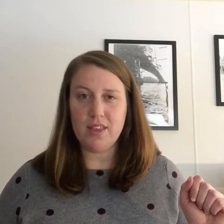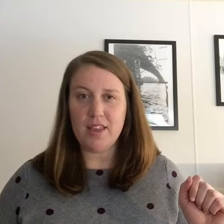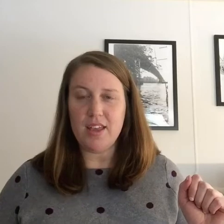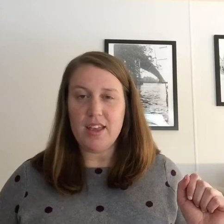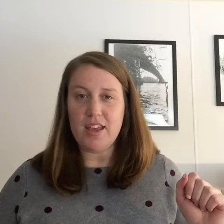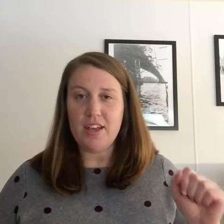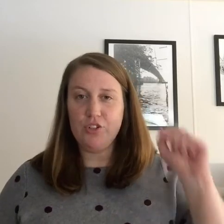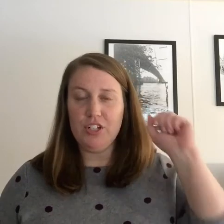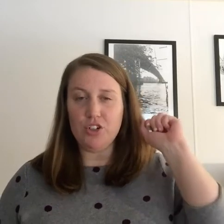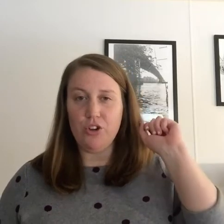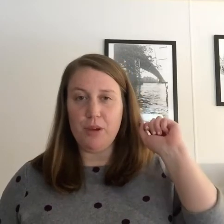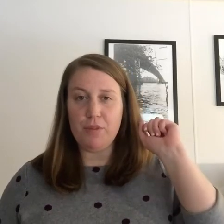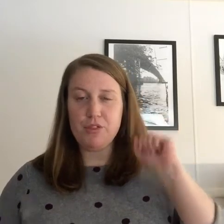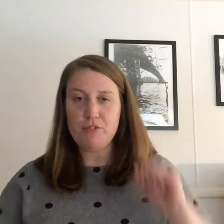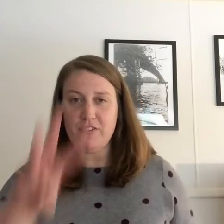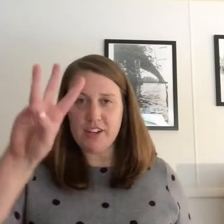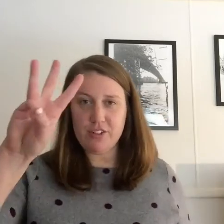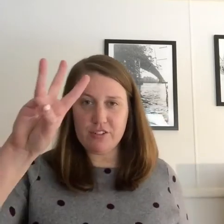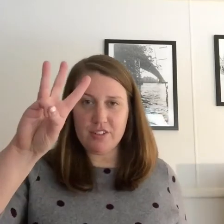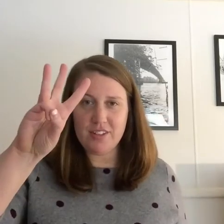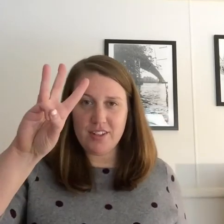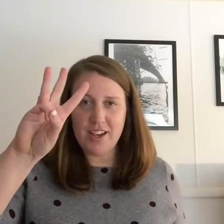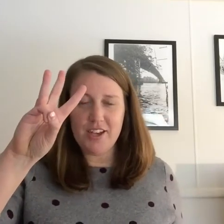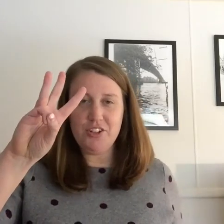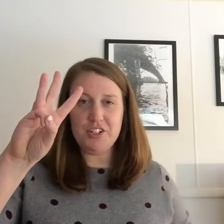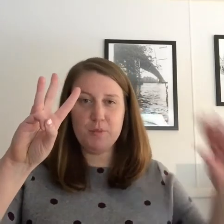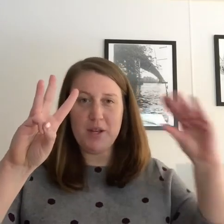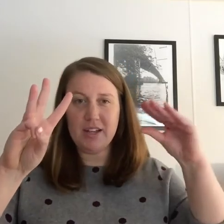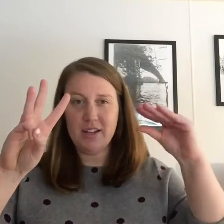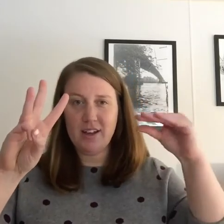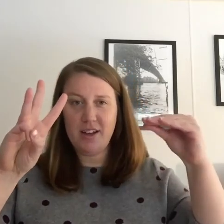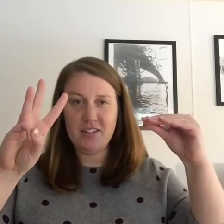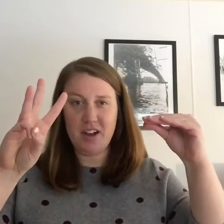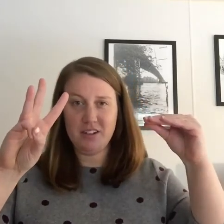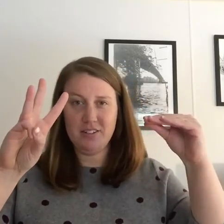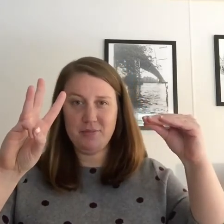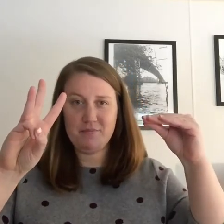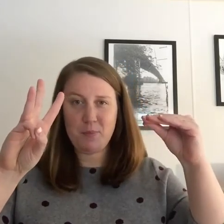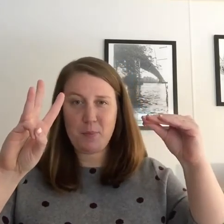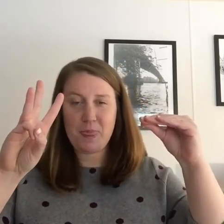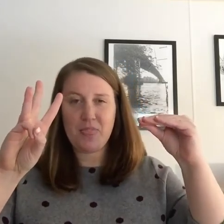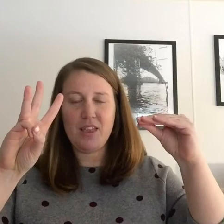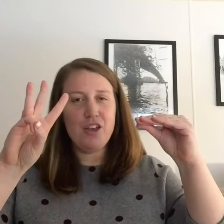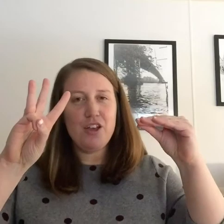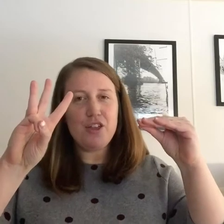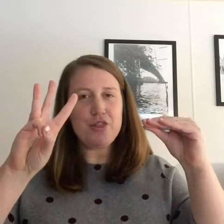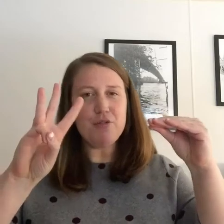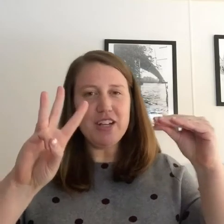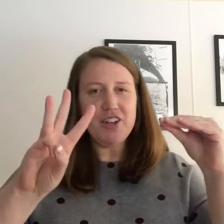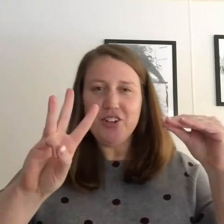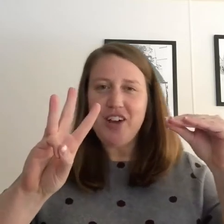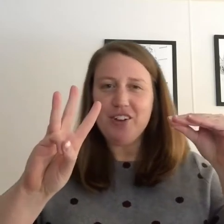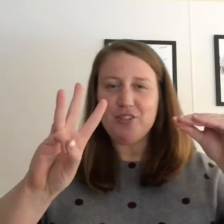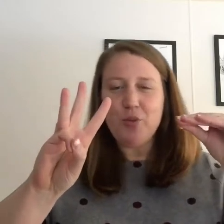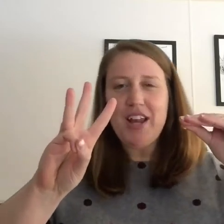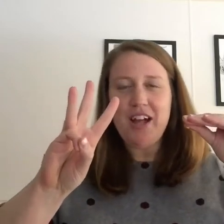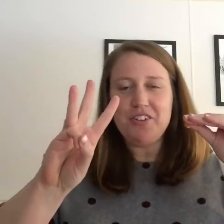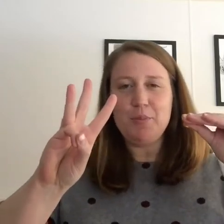And you need to hold up three fingers and you need to make a duck. Three little ducks went out to